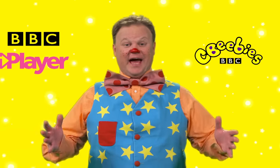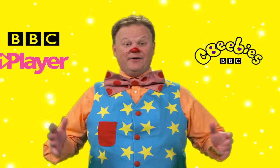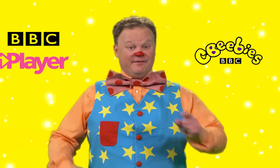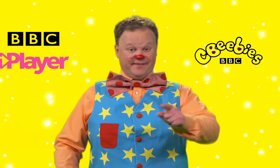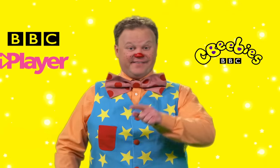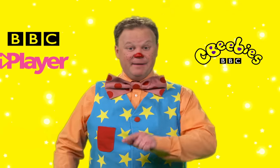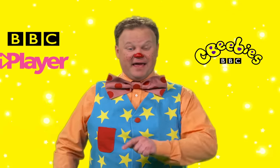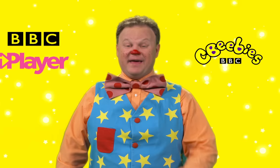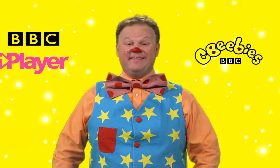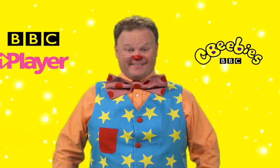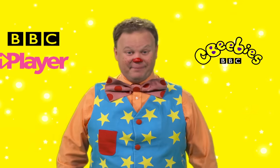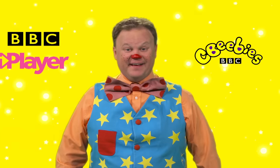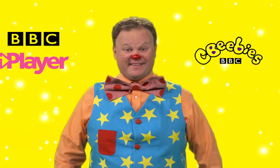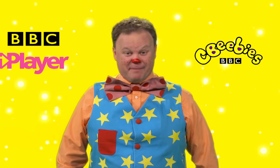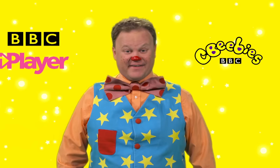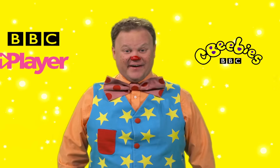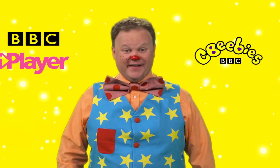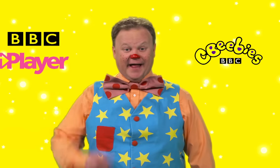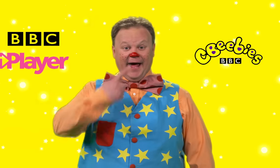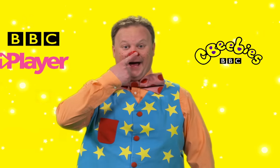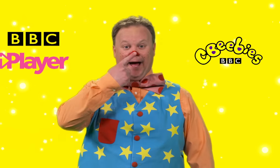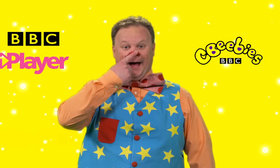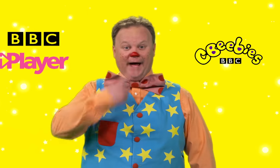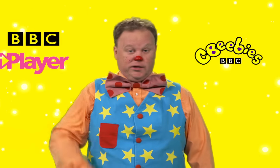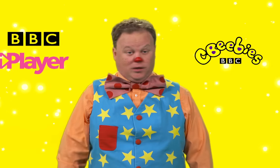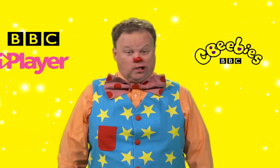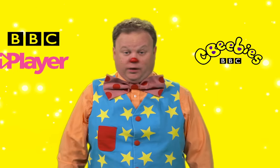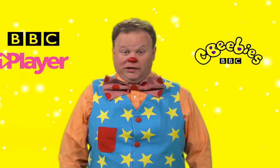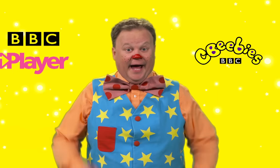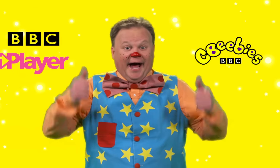and look out for CBeebies Something Special!